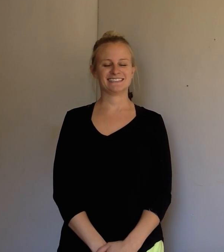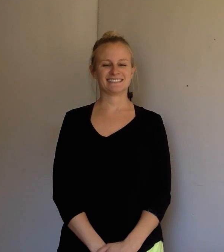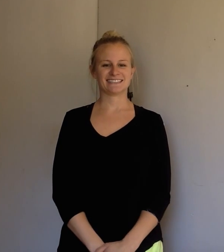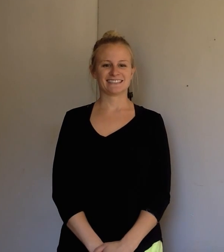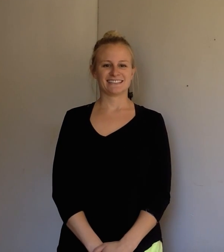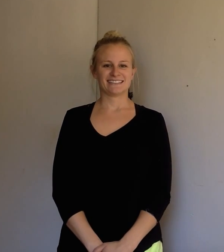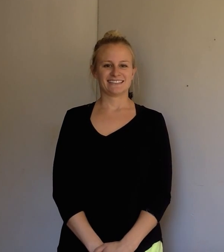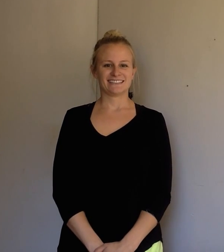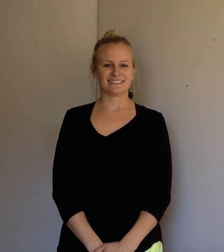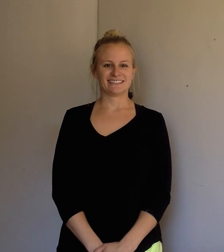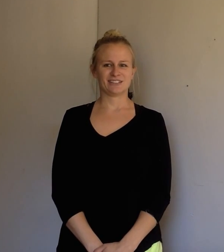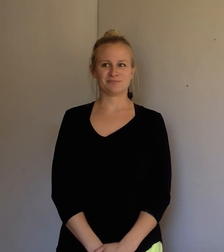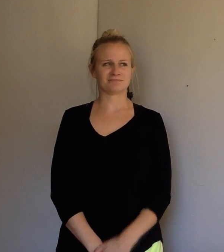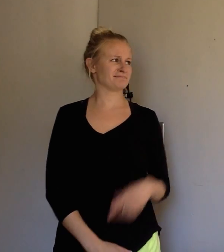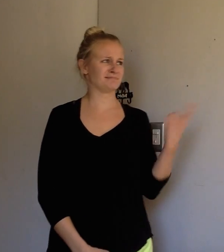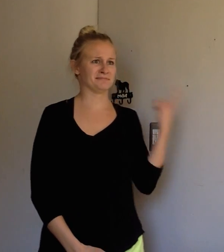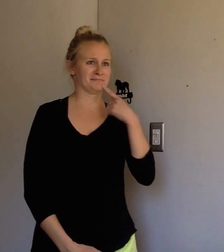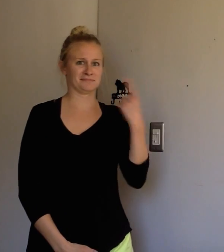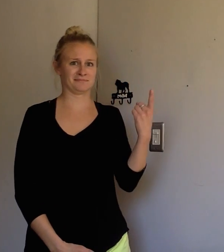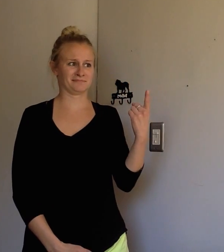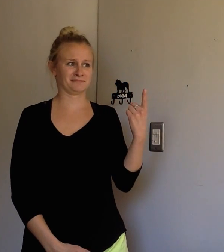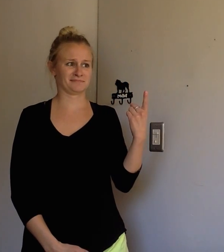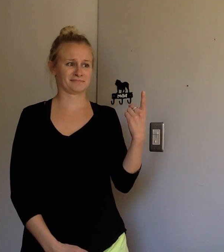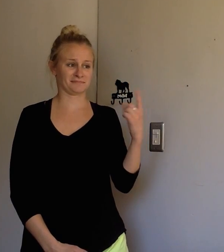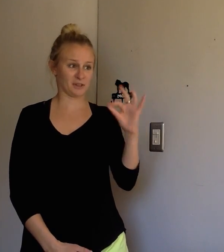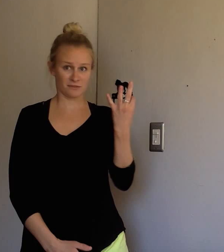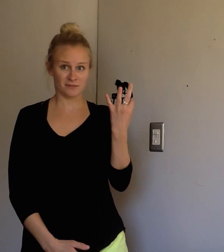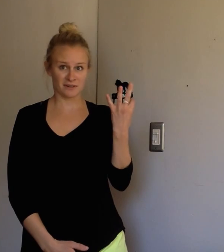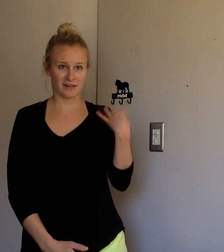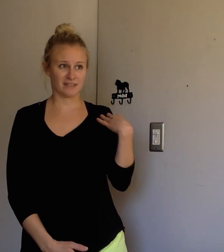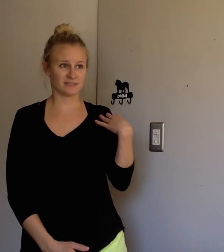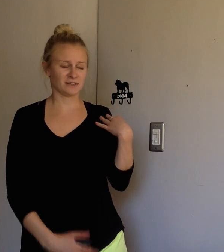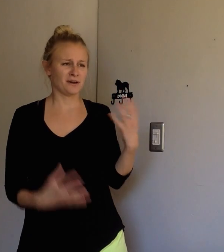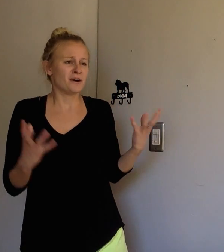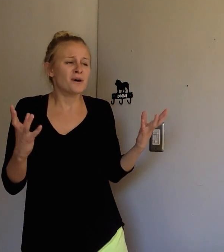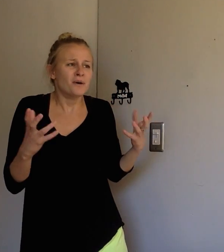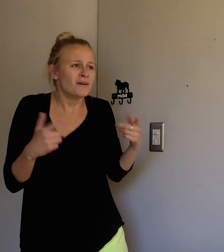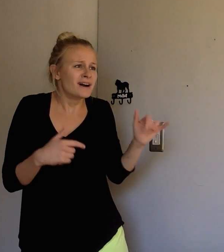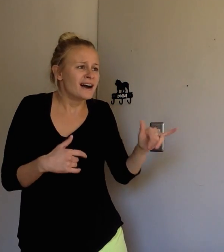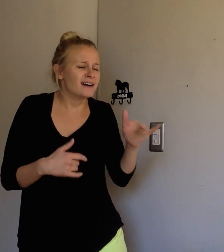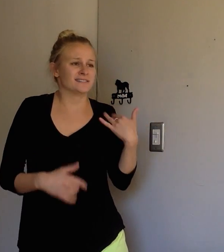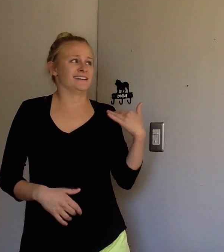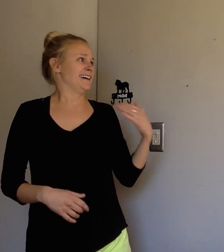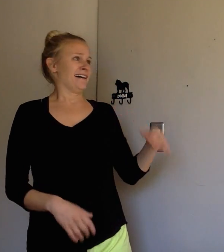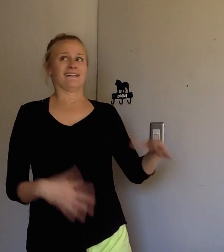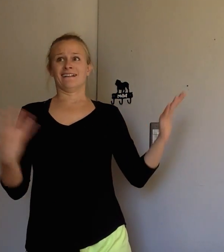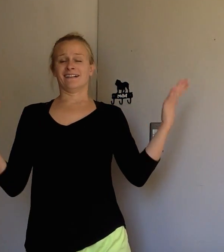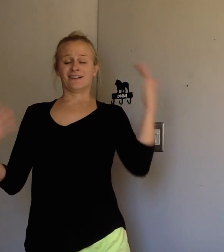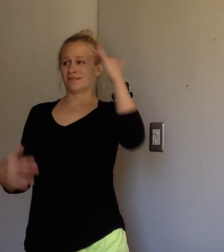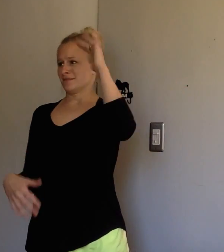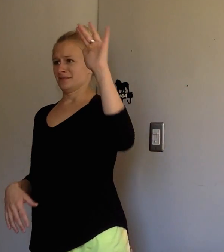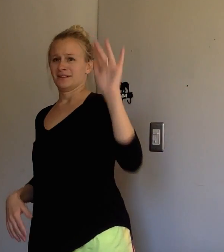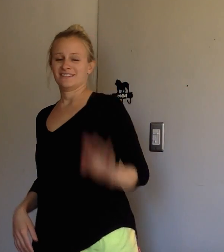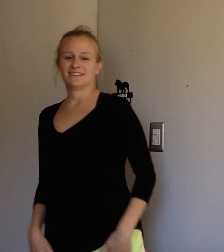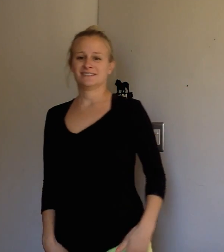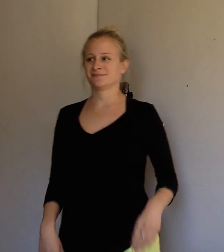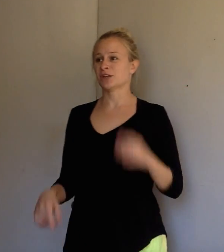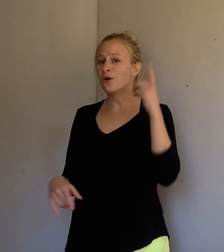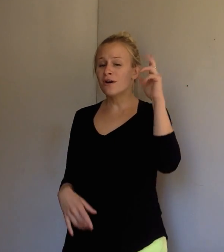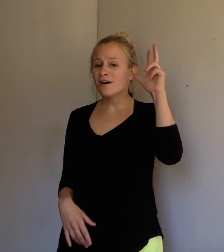She actually says, oh my God, what is that in French? And I think, we're kind of with her. Yeah, I have no idea. Now, to understand laughter, you have